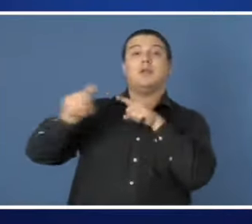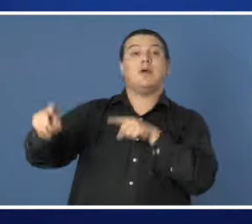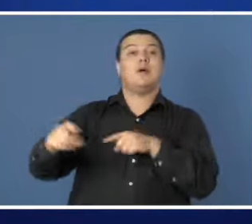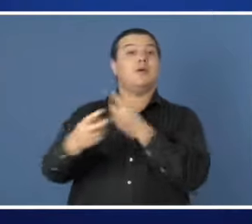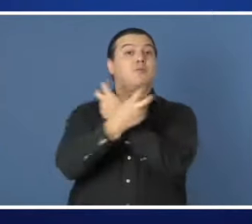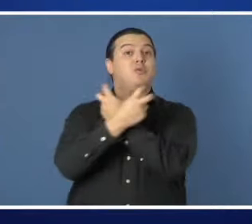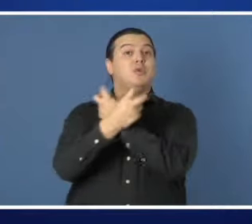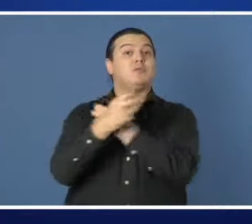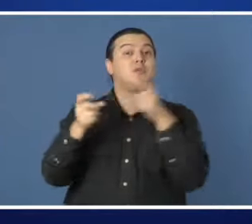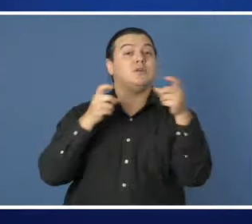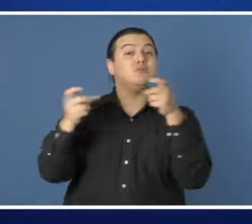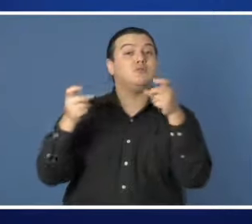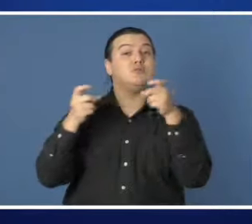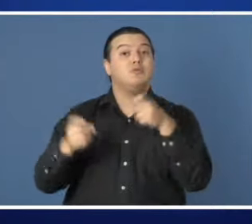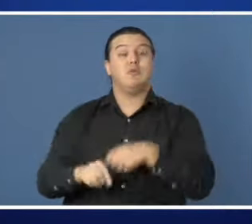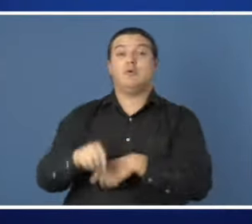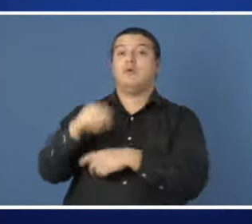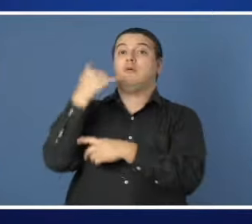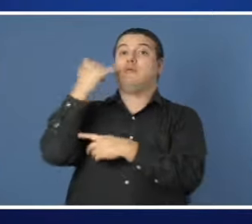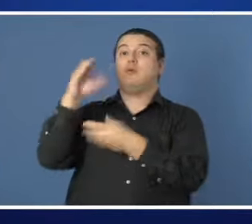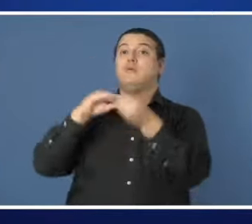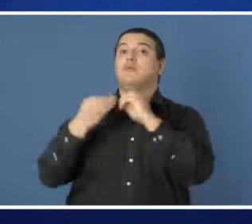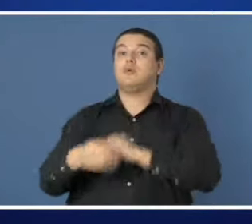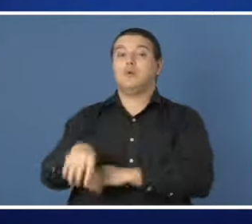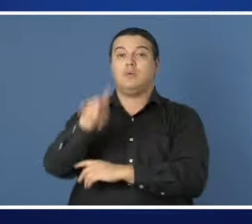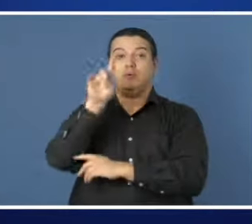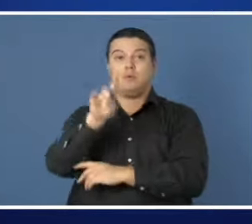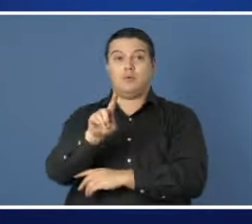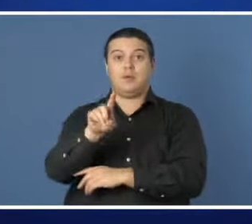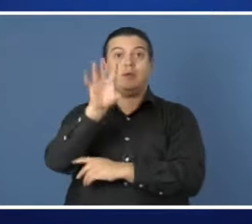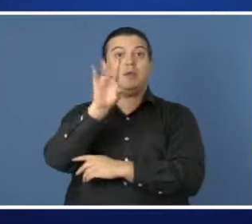Call Poison Control at